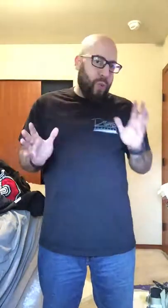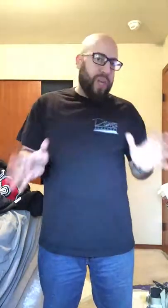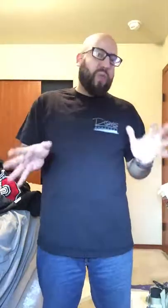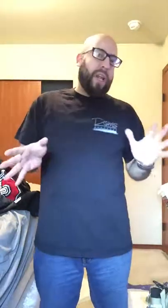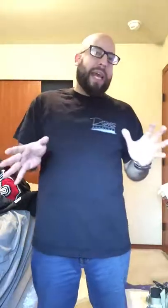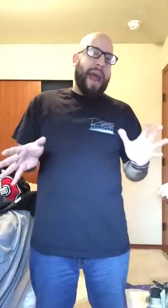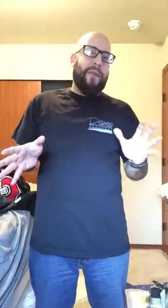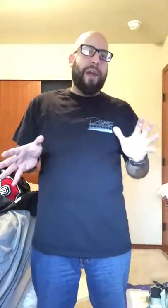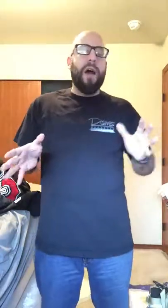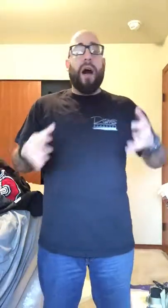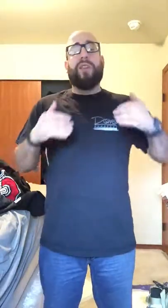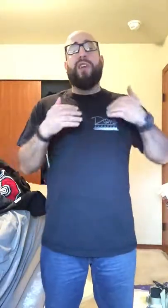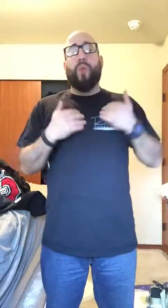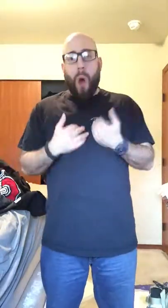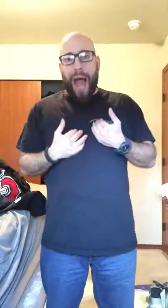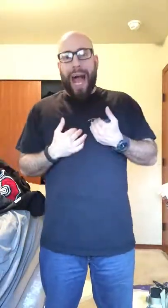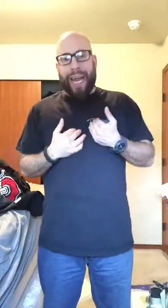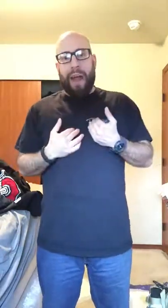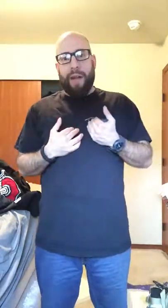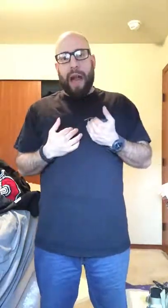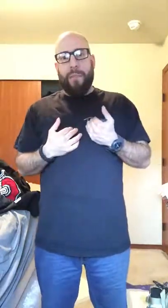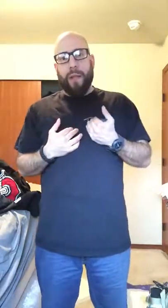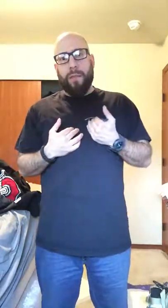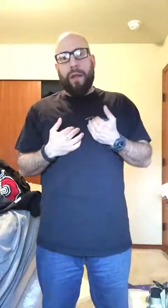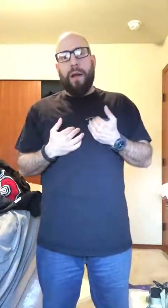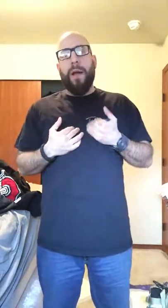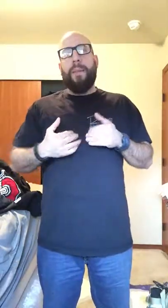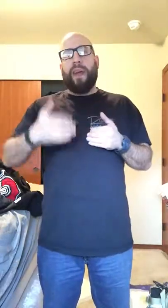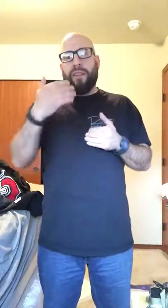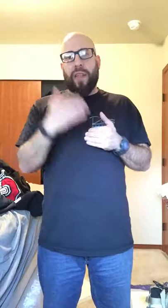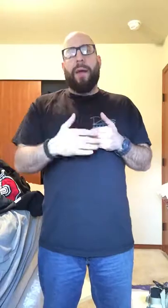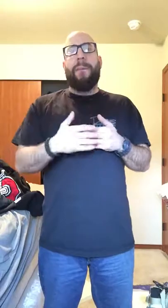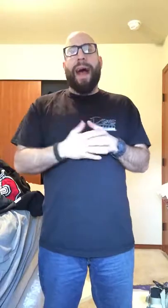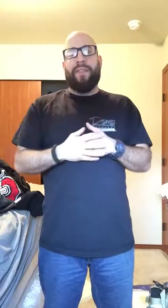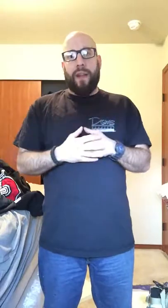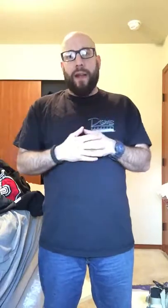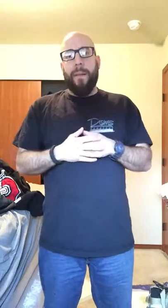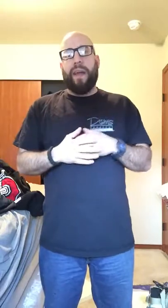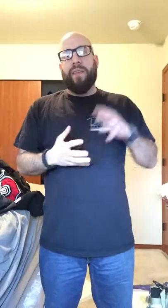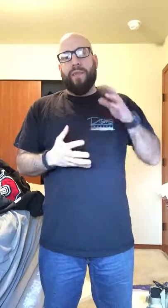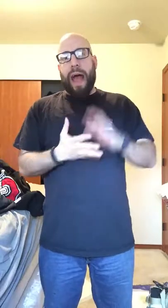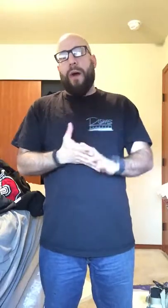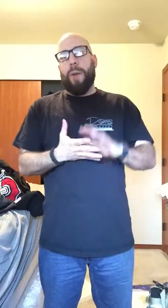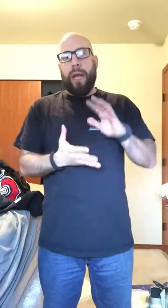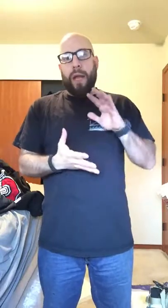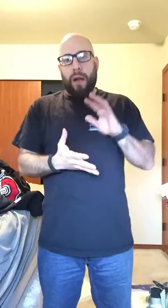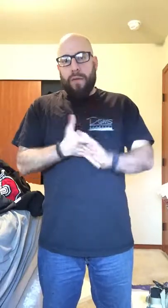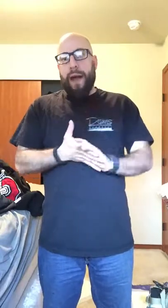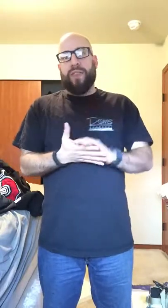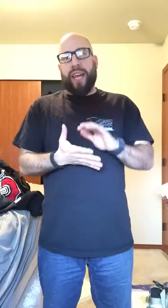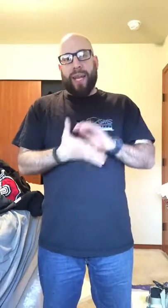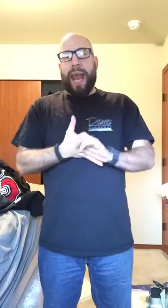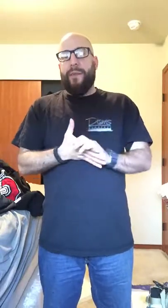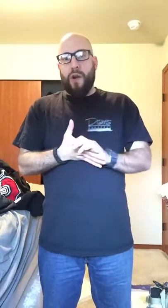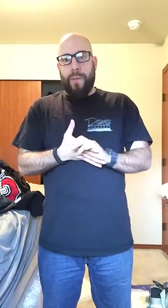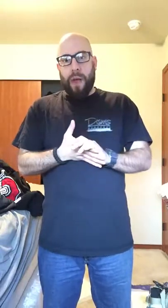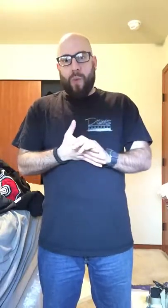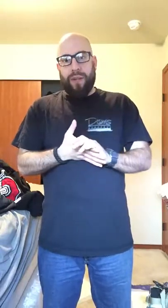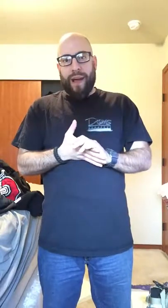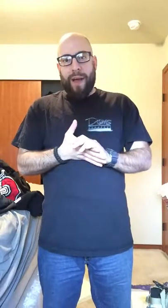which one to carry. I'll tell you why I carry 9mm, because of the capacity, because of how many rounds I can carry on me at one time,